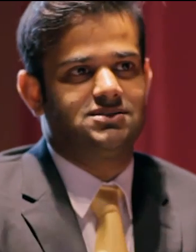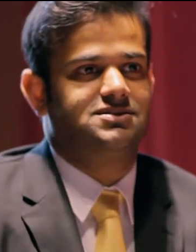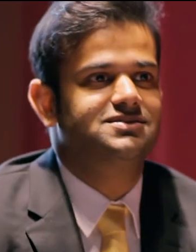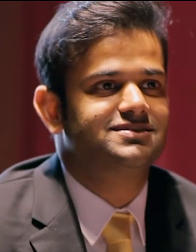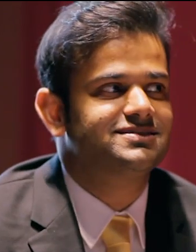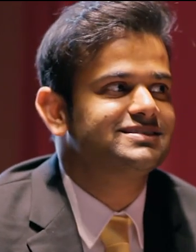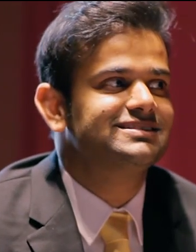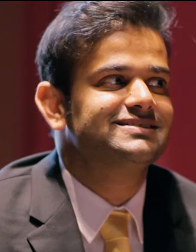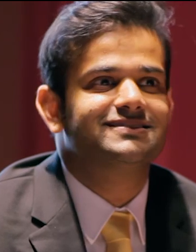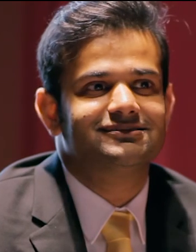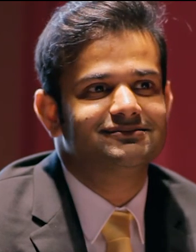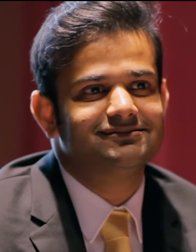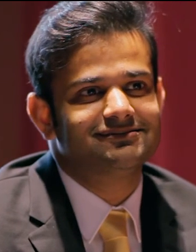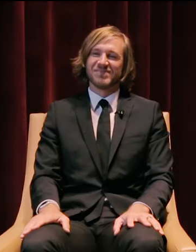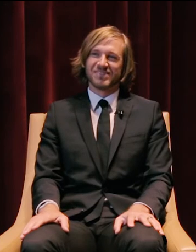in one sentence.